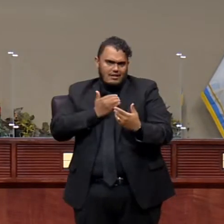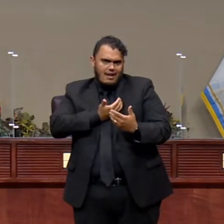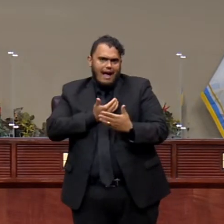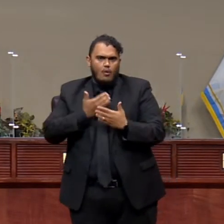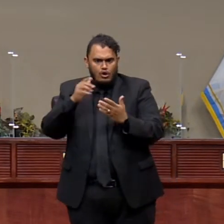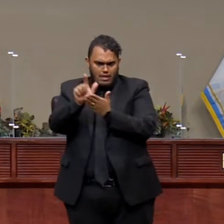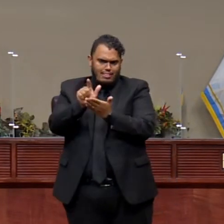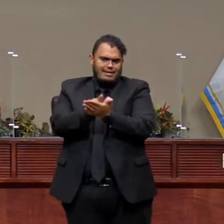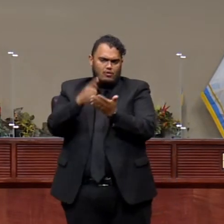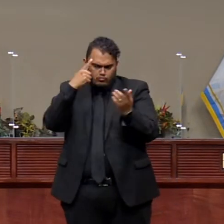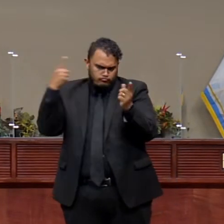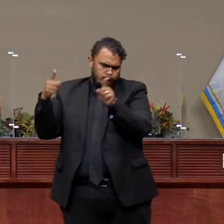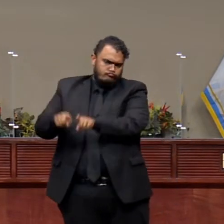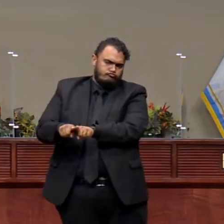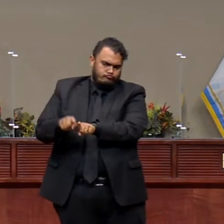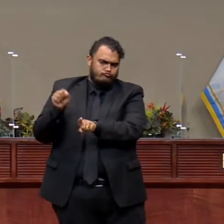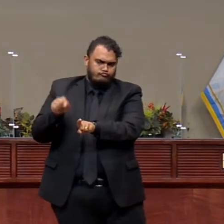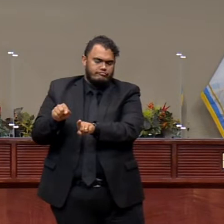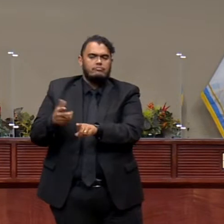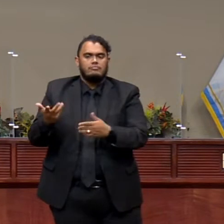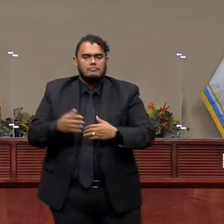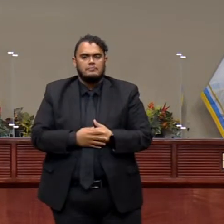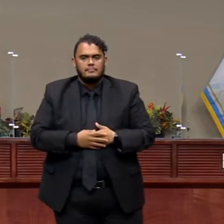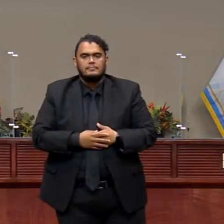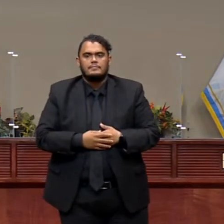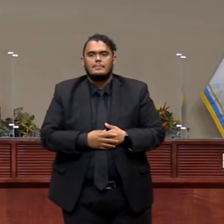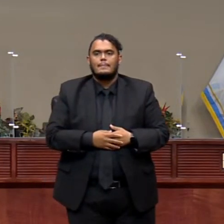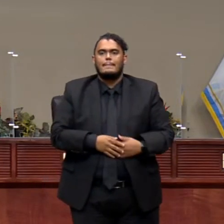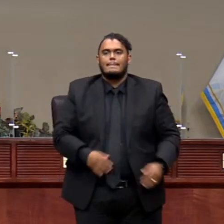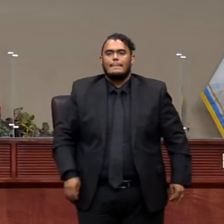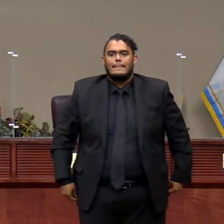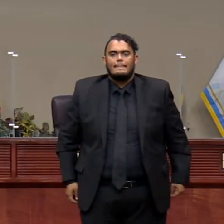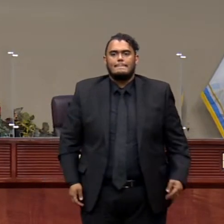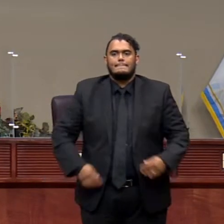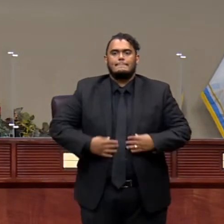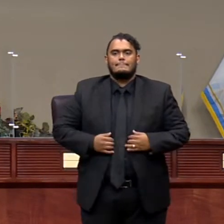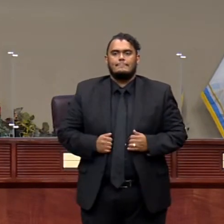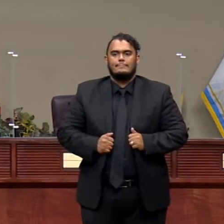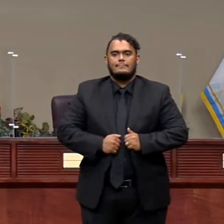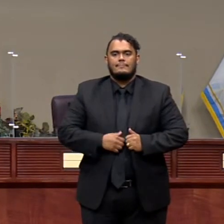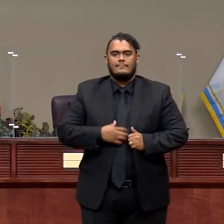Any other questions regarding that? Okay.